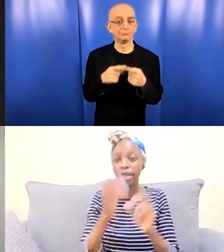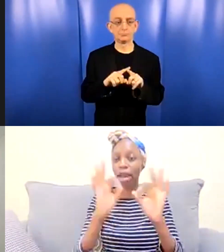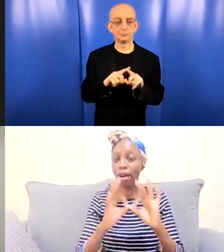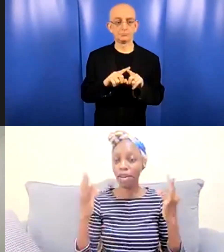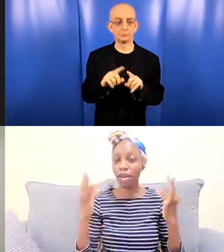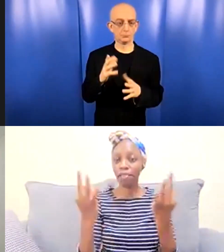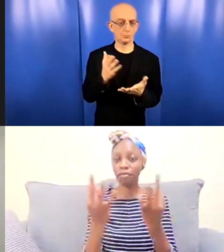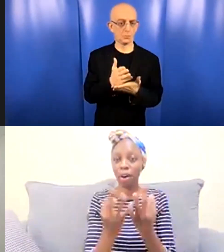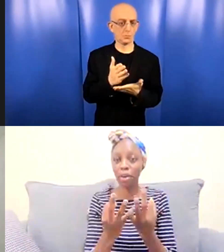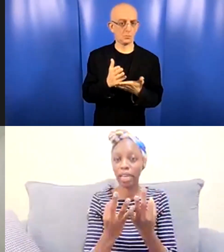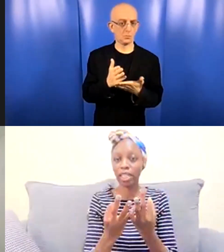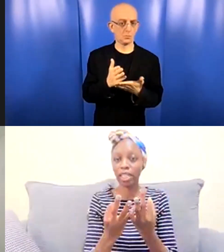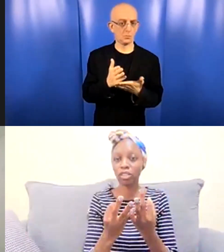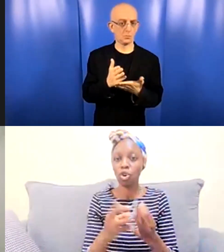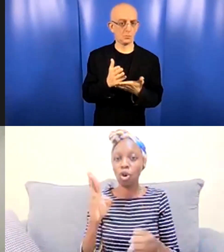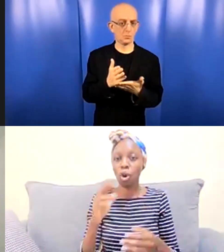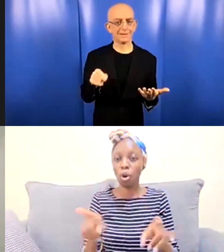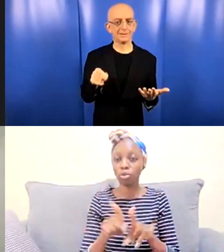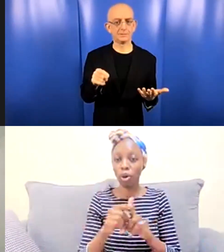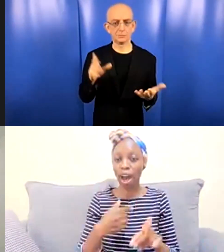vulnerable to